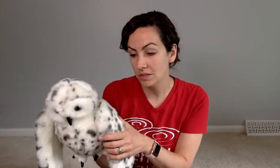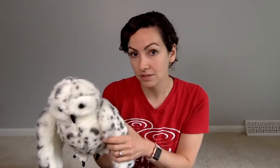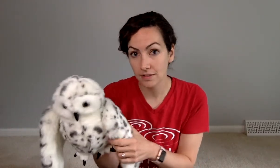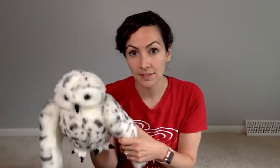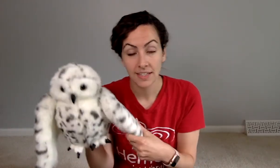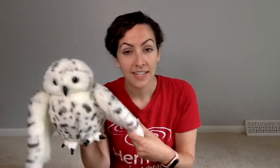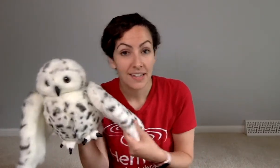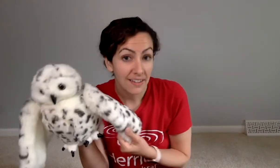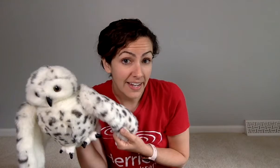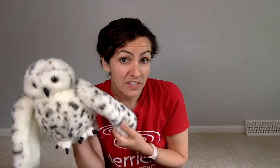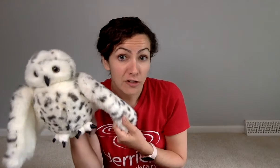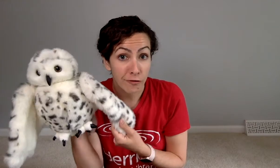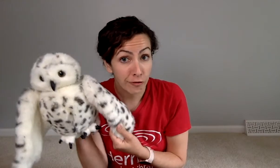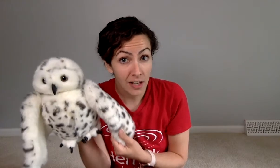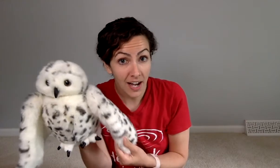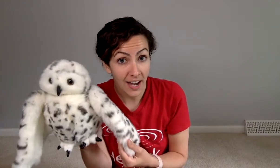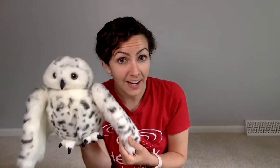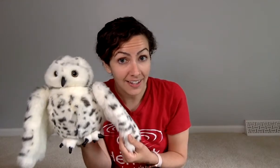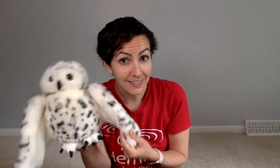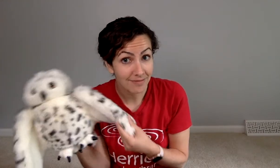owls like to fly.